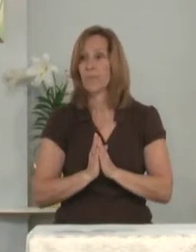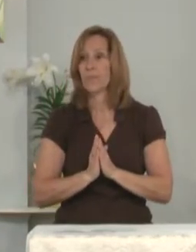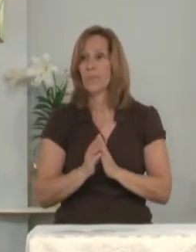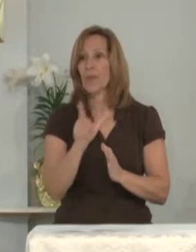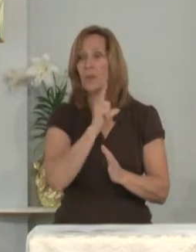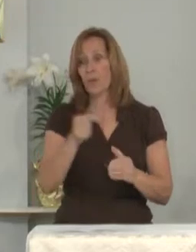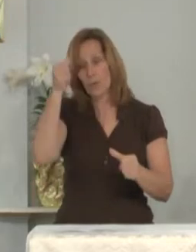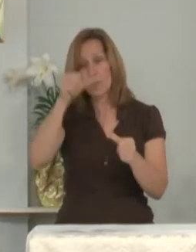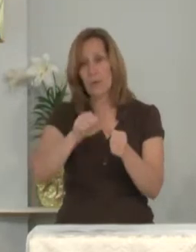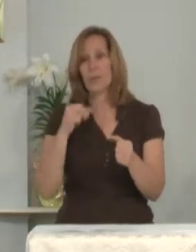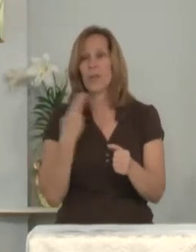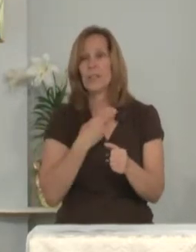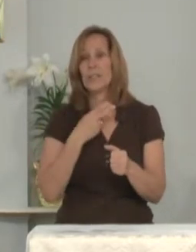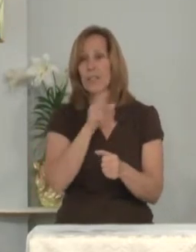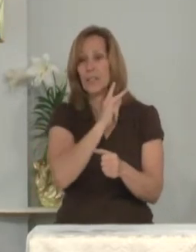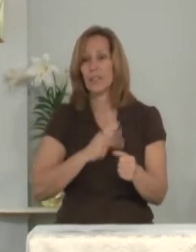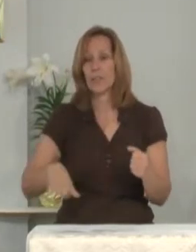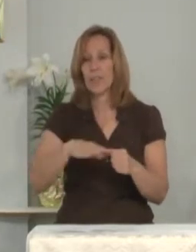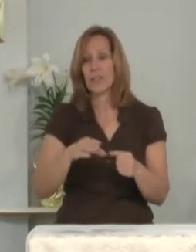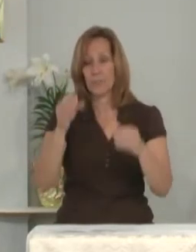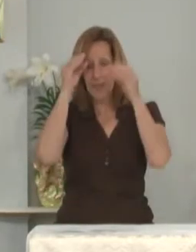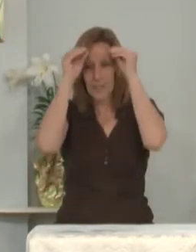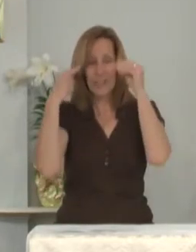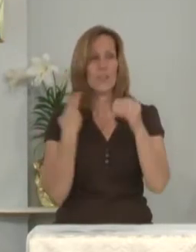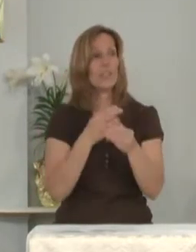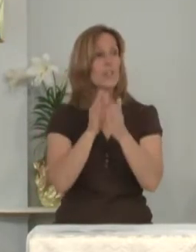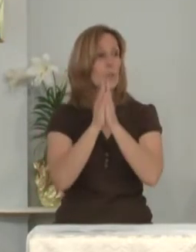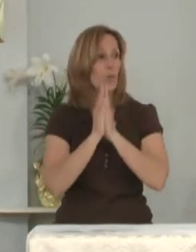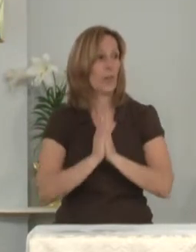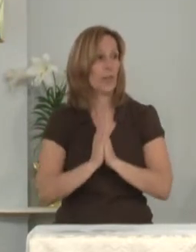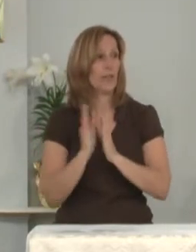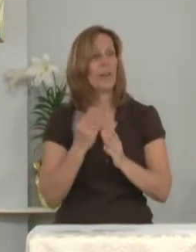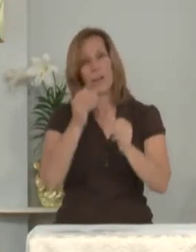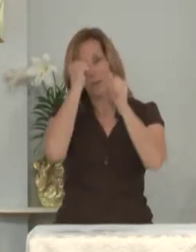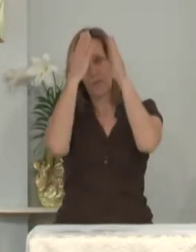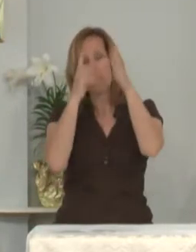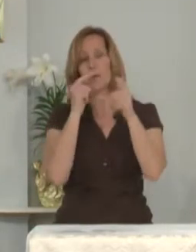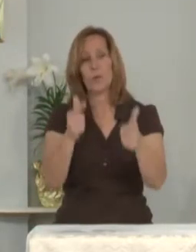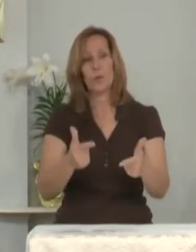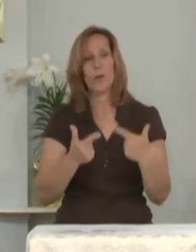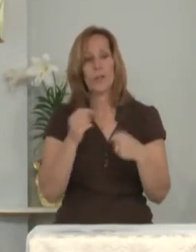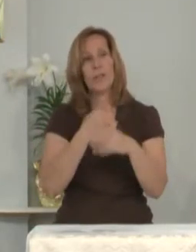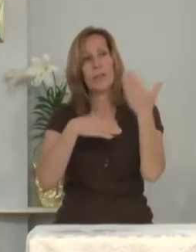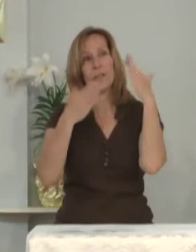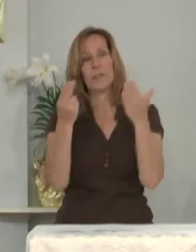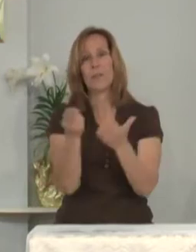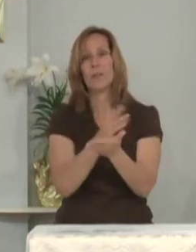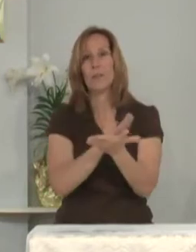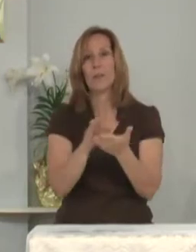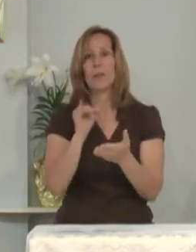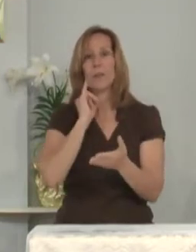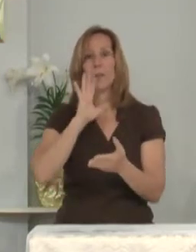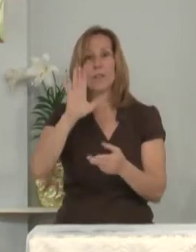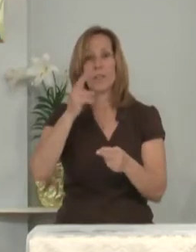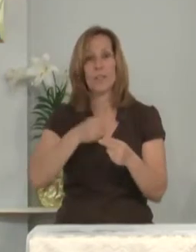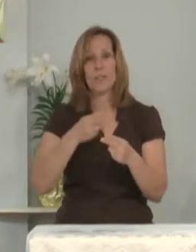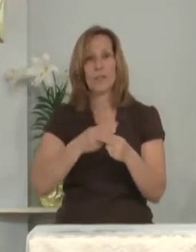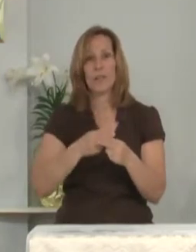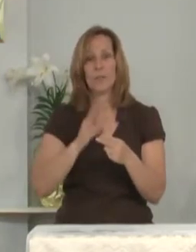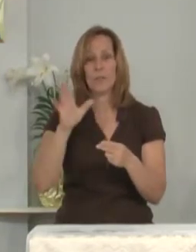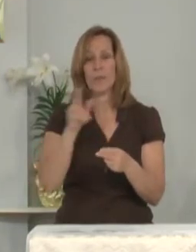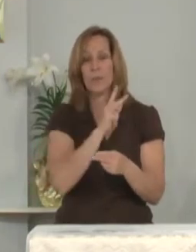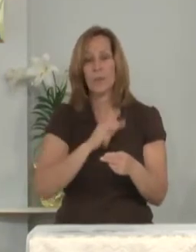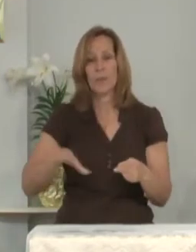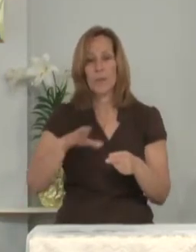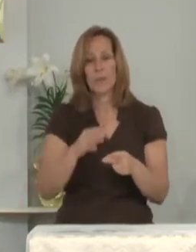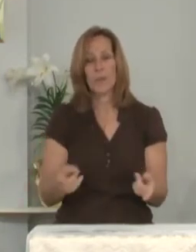Lord, remember us in your kingdom and teach us to pray. Our Father, who art in heaven, hallowed be thy